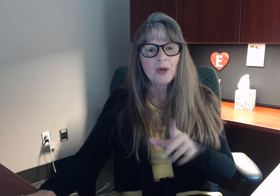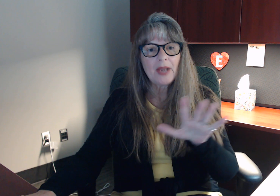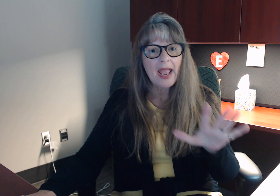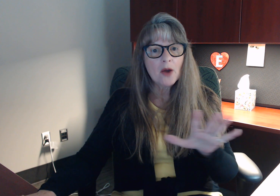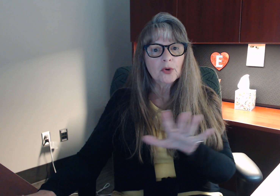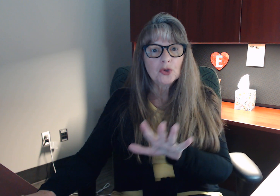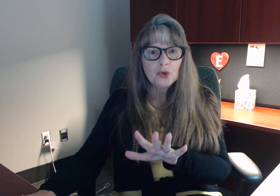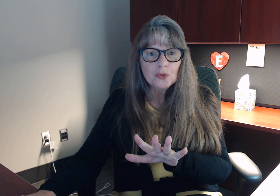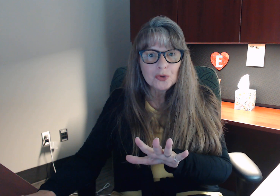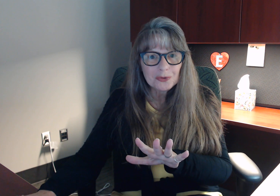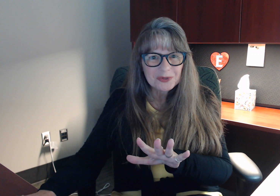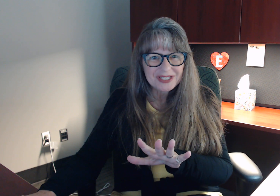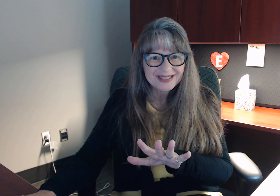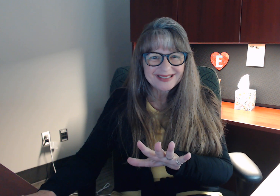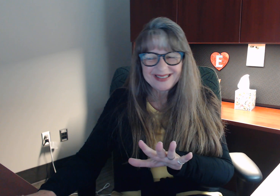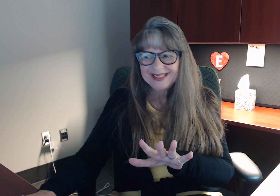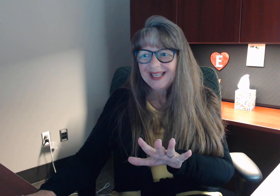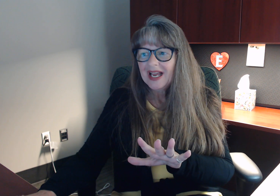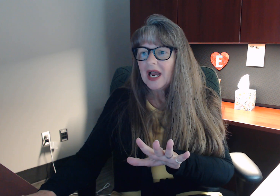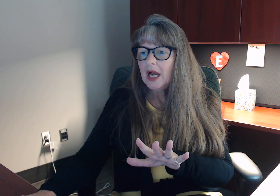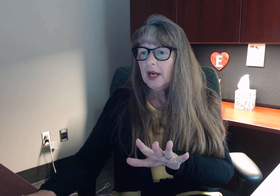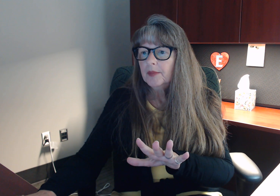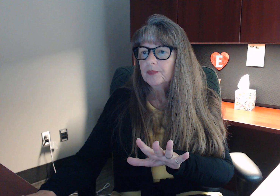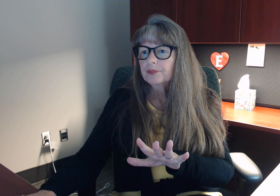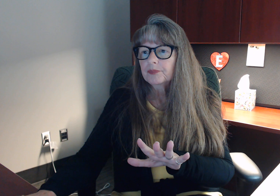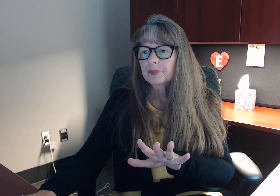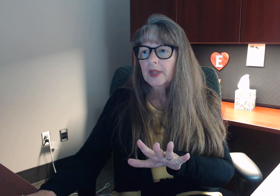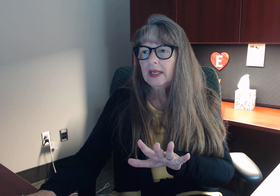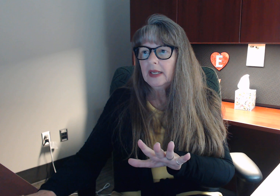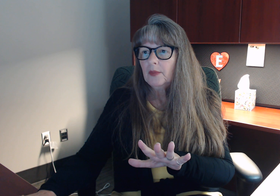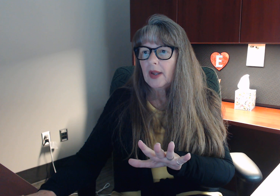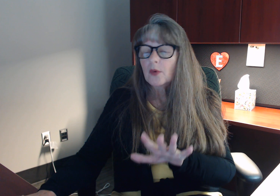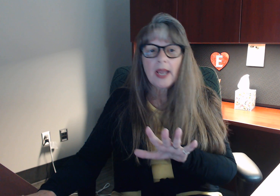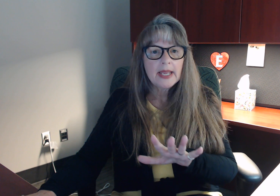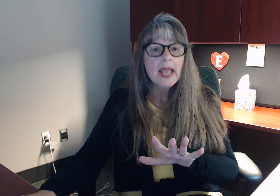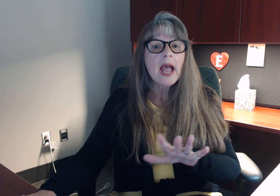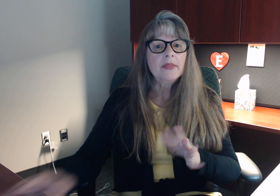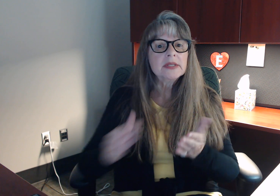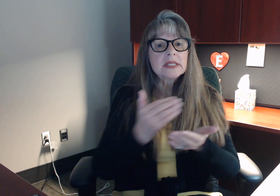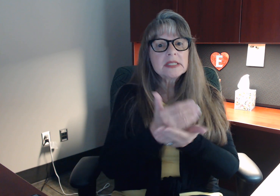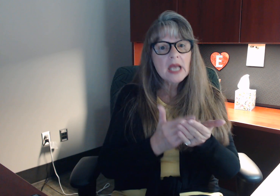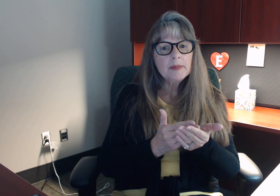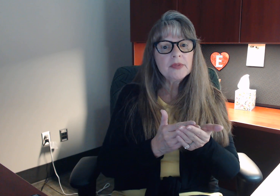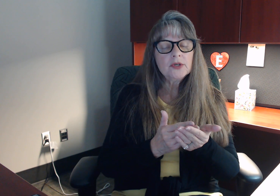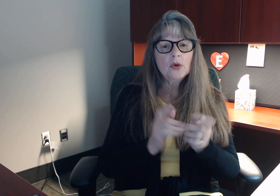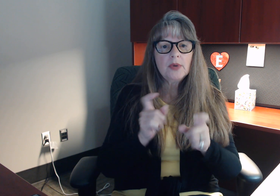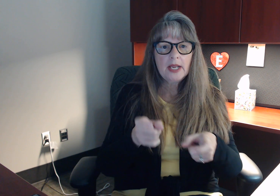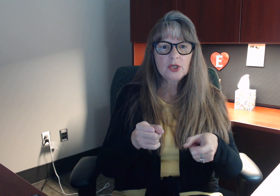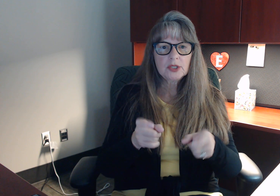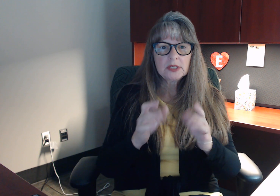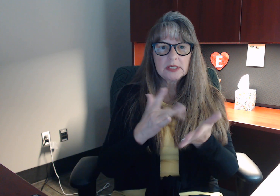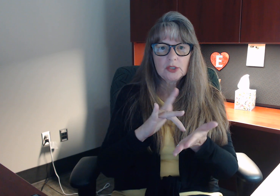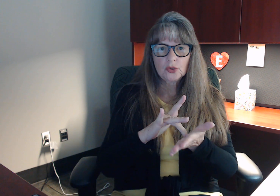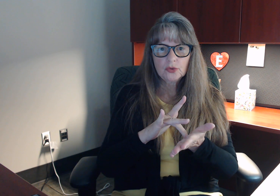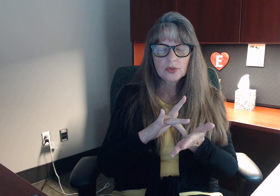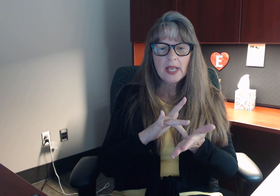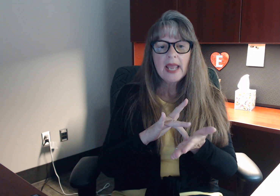How are you using it? In any way. Okay. And then some of the donation centers.